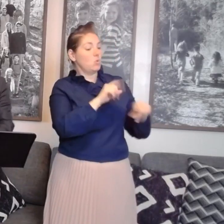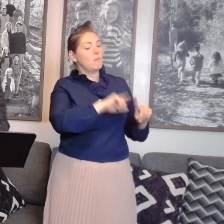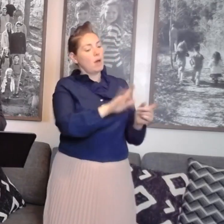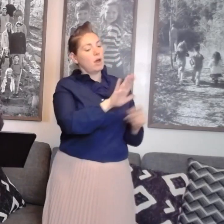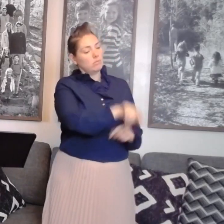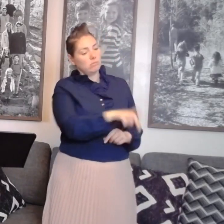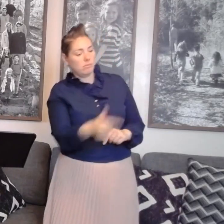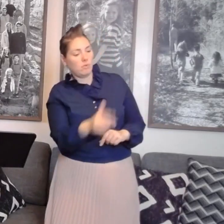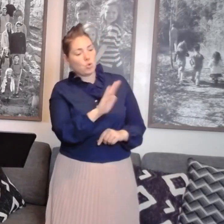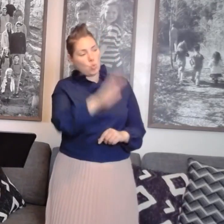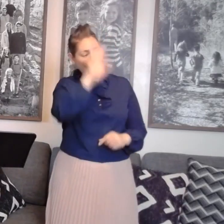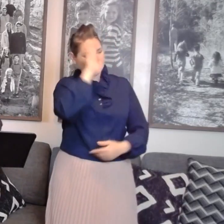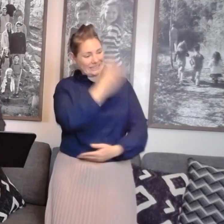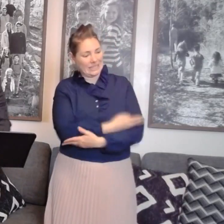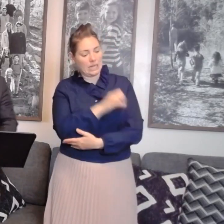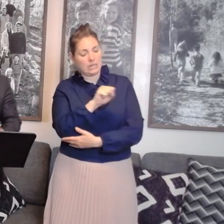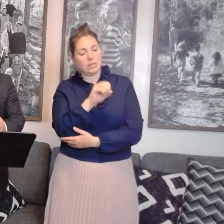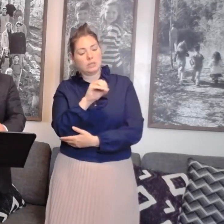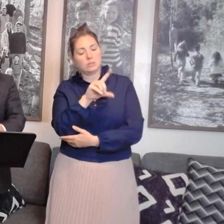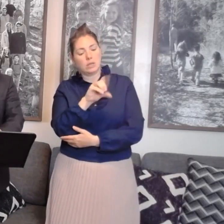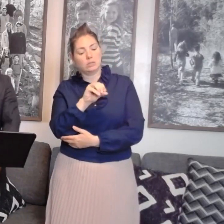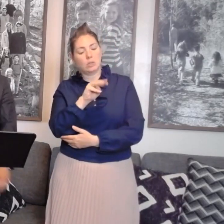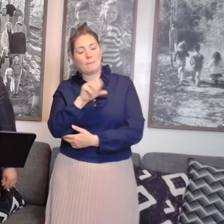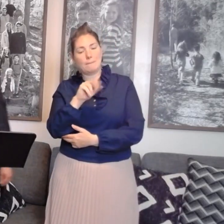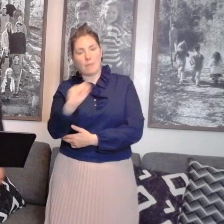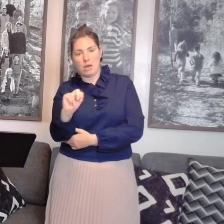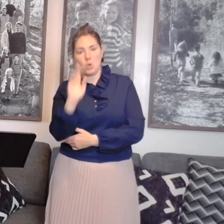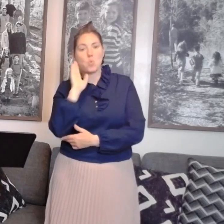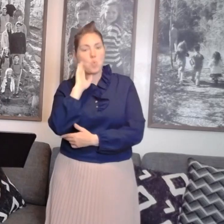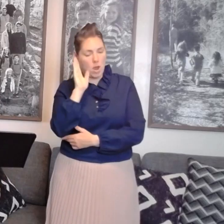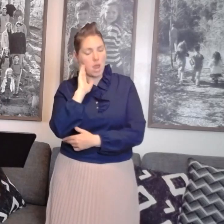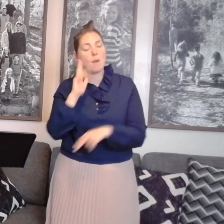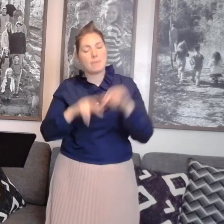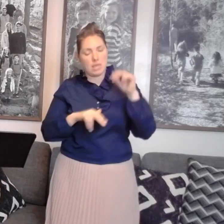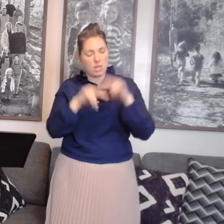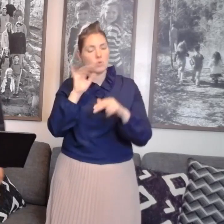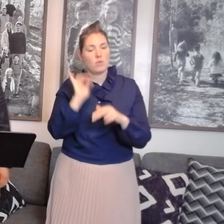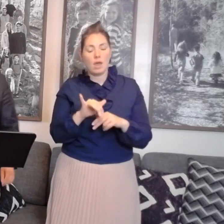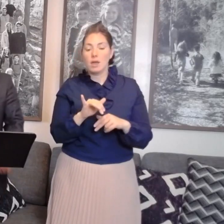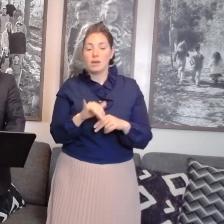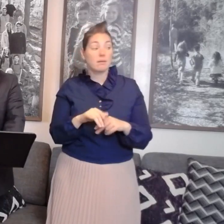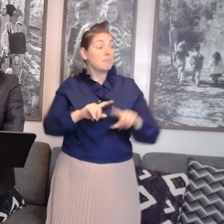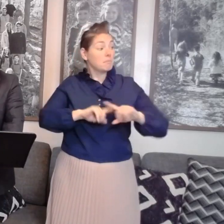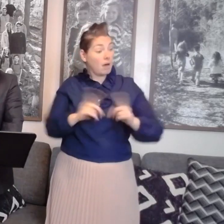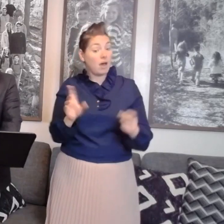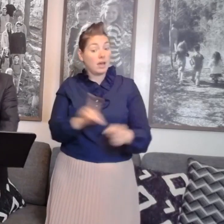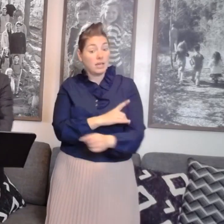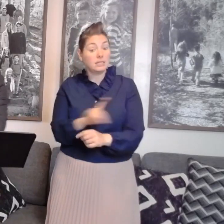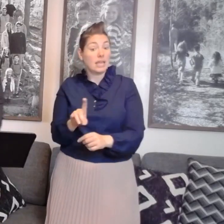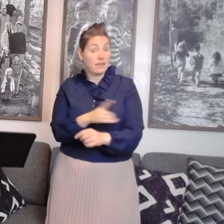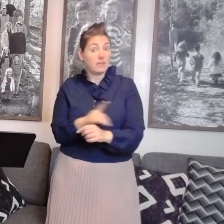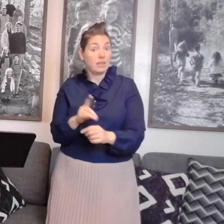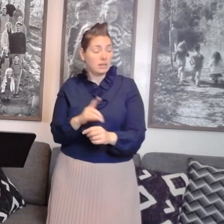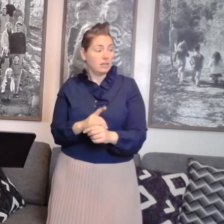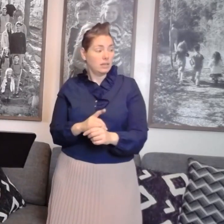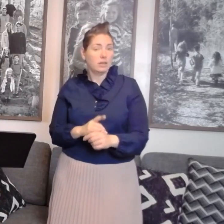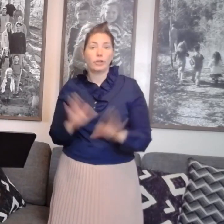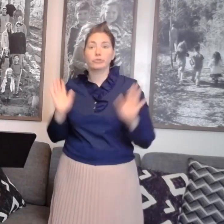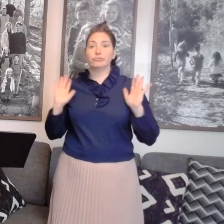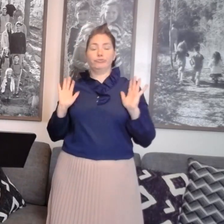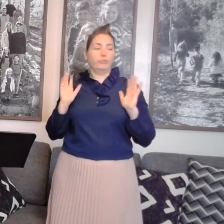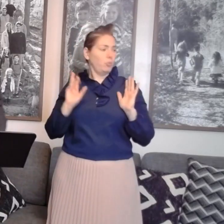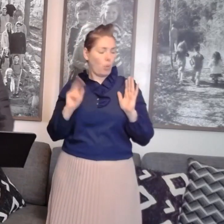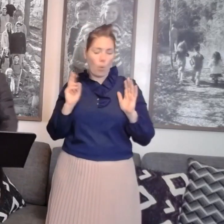son, he shall build me a sanctuary. But that didn't stop David from gathering,